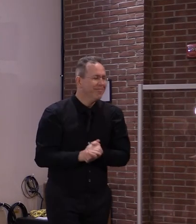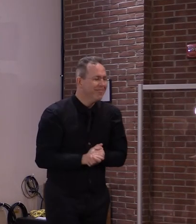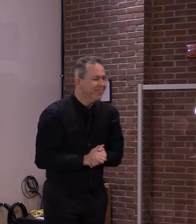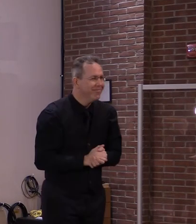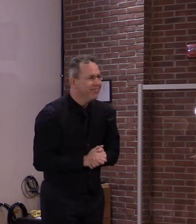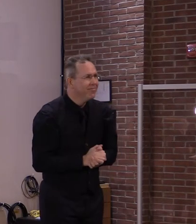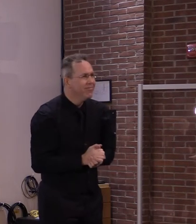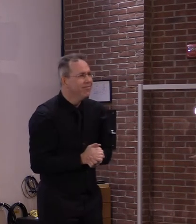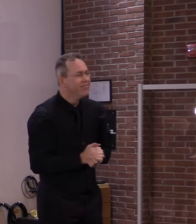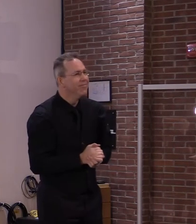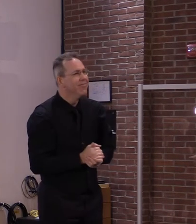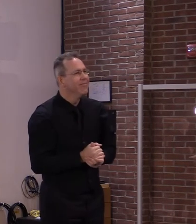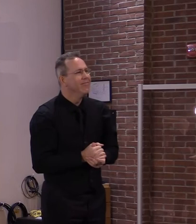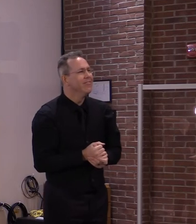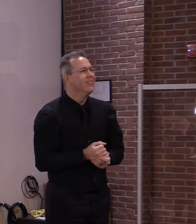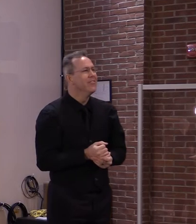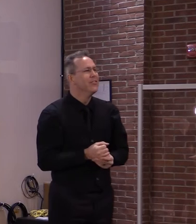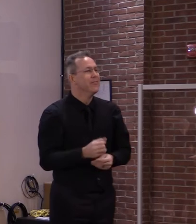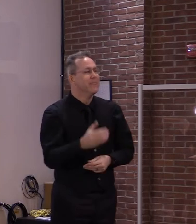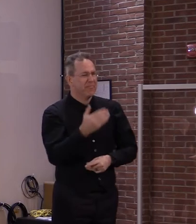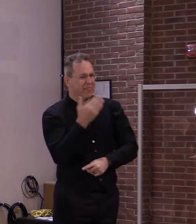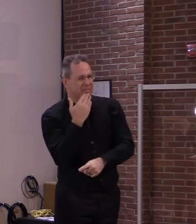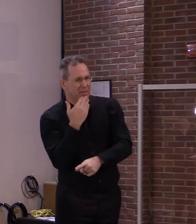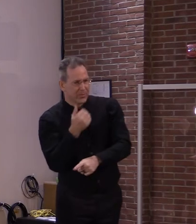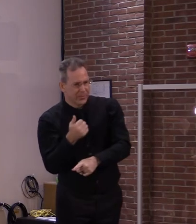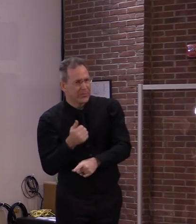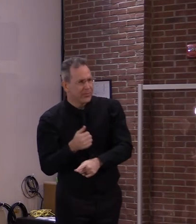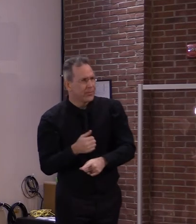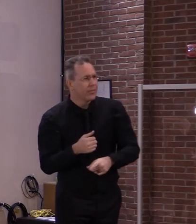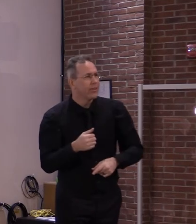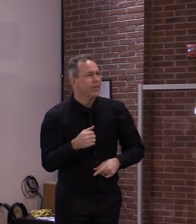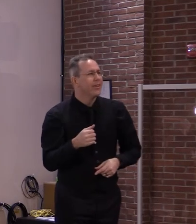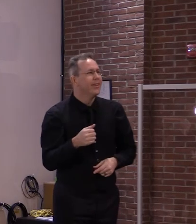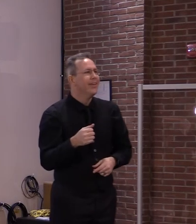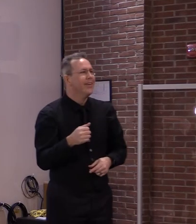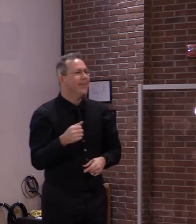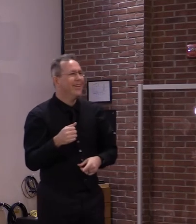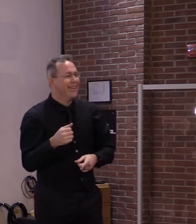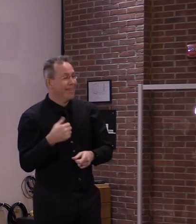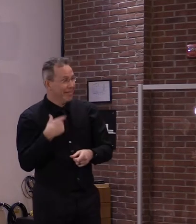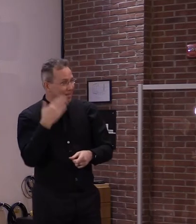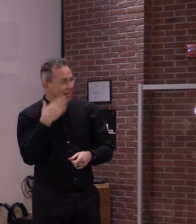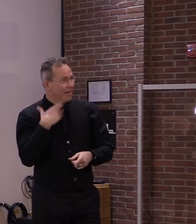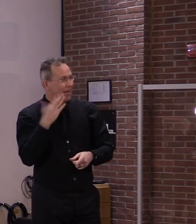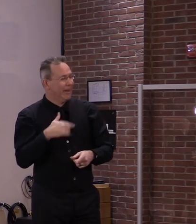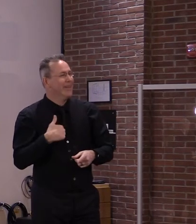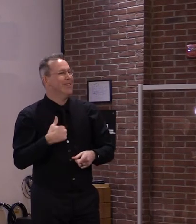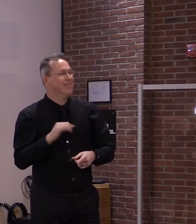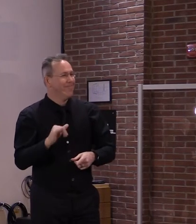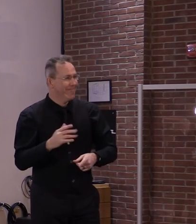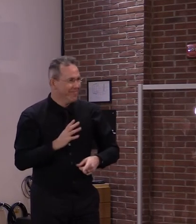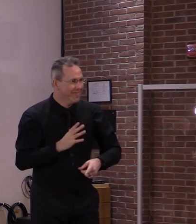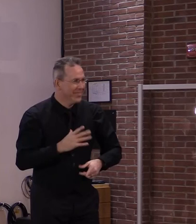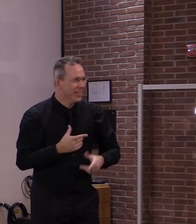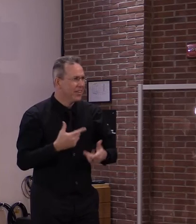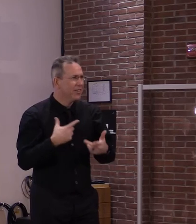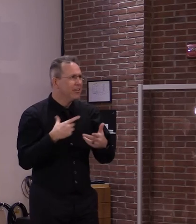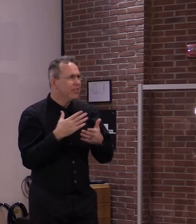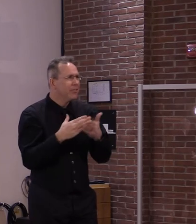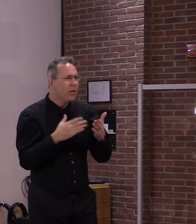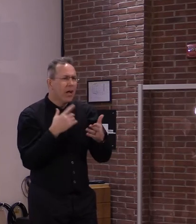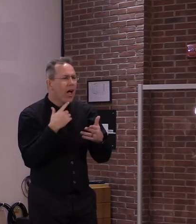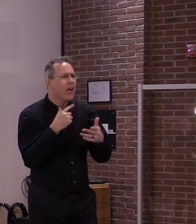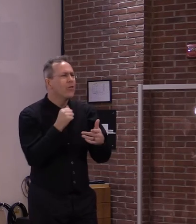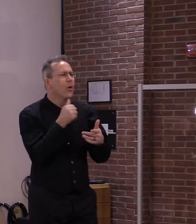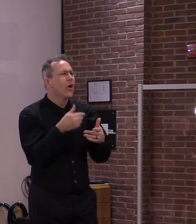thanks andrew um you're surprising me and and uh i've told my team never allow uh reporters to surprise me on